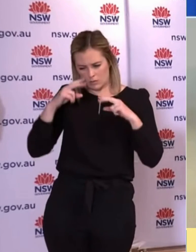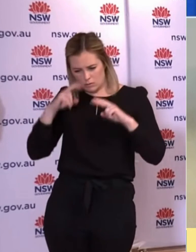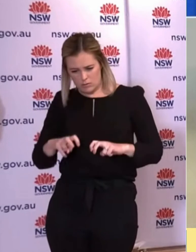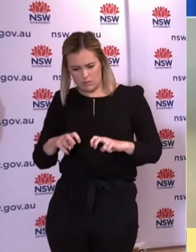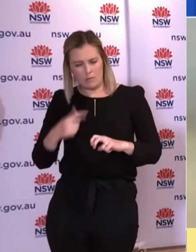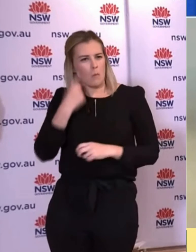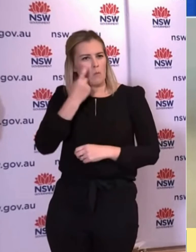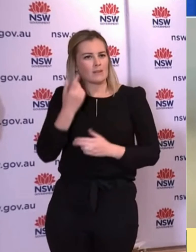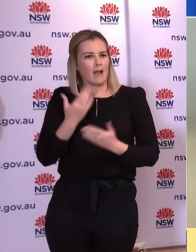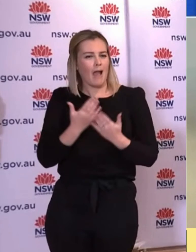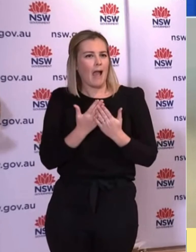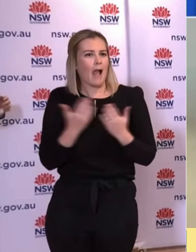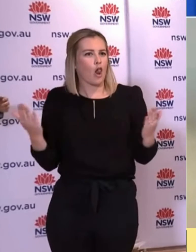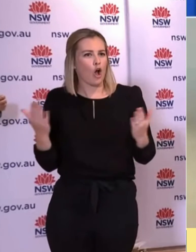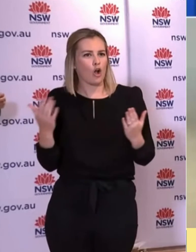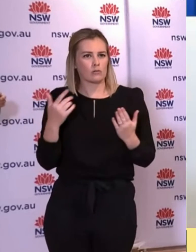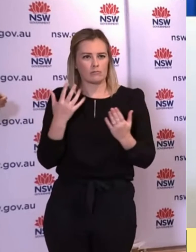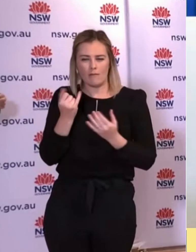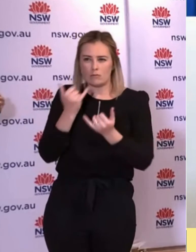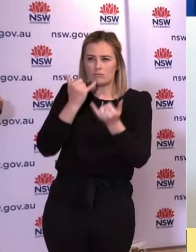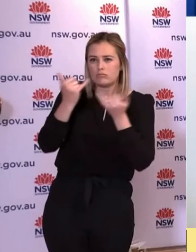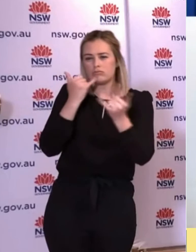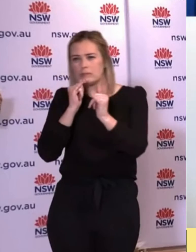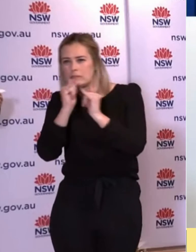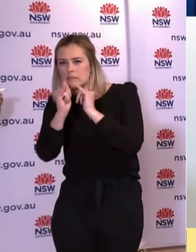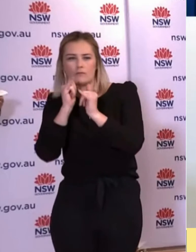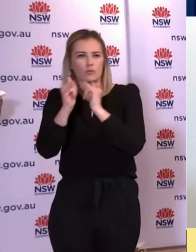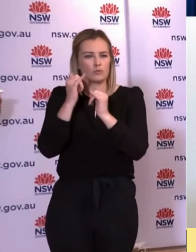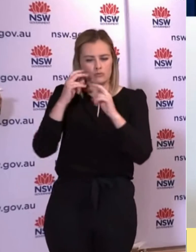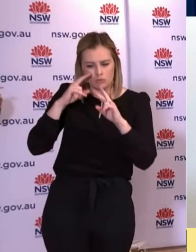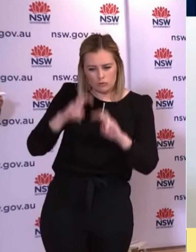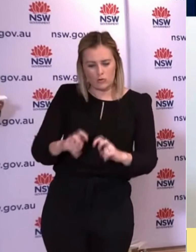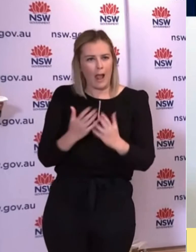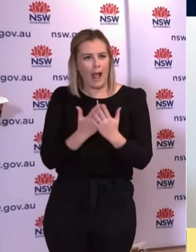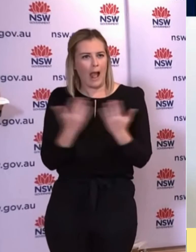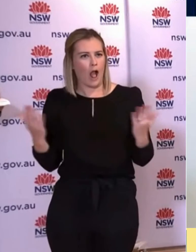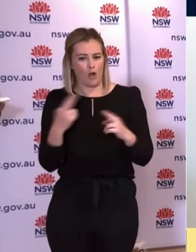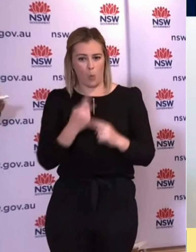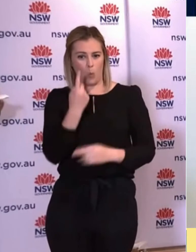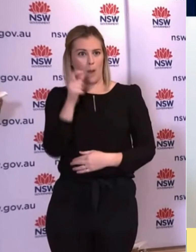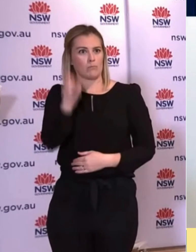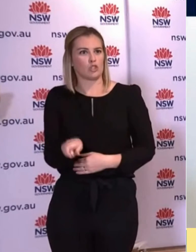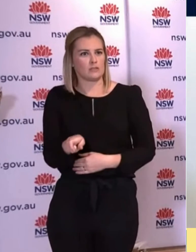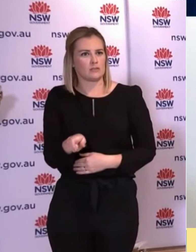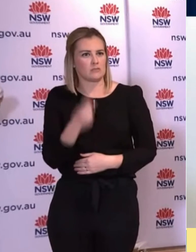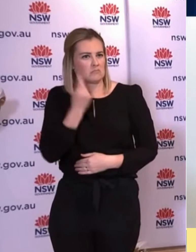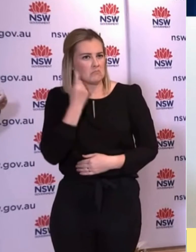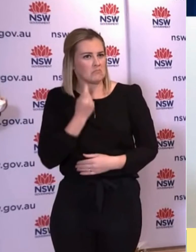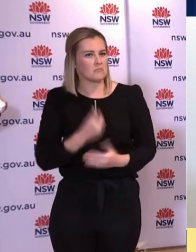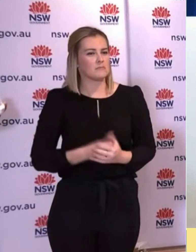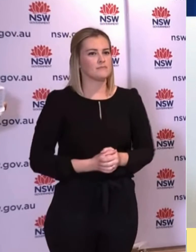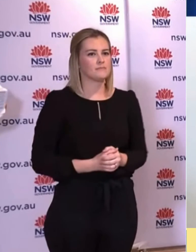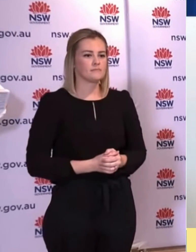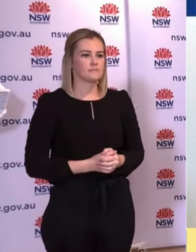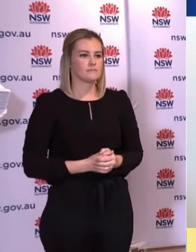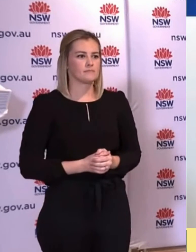spend with me trying to find out where I've been? Yes, thank you for that question. It can vary depending upon the